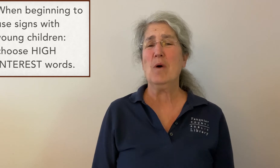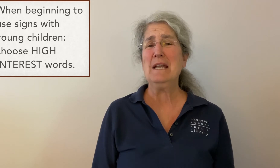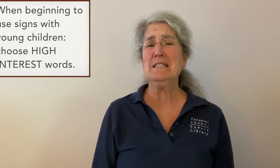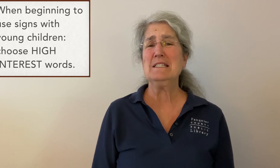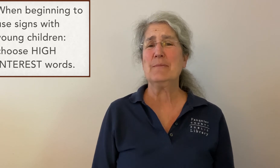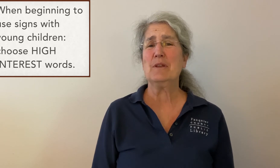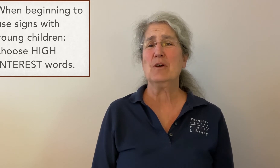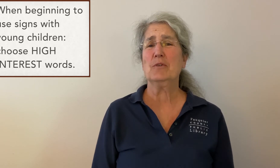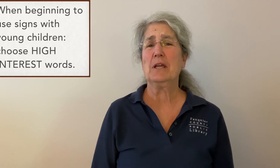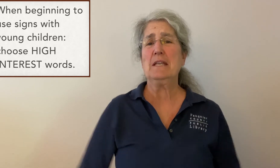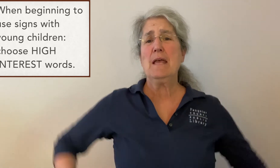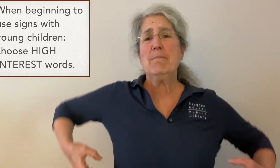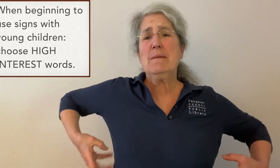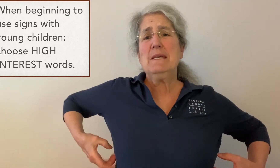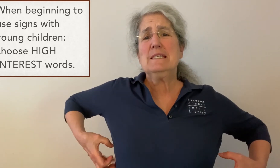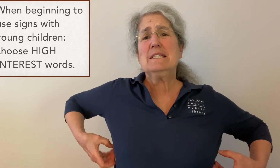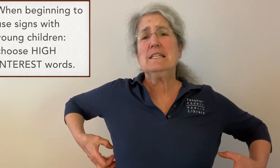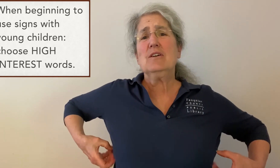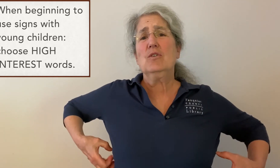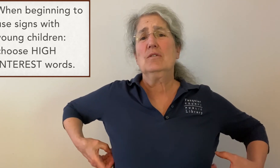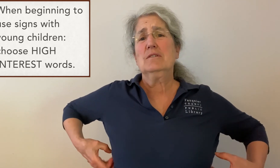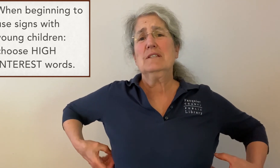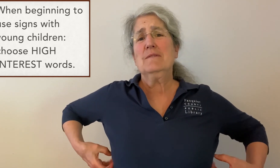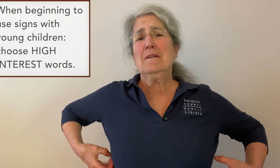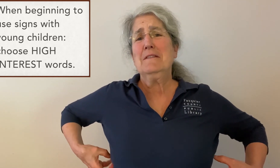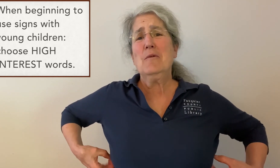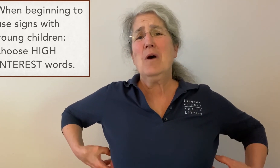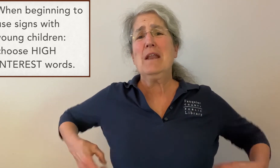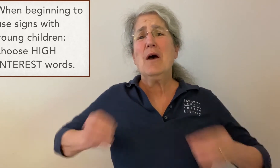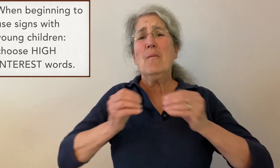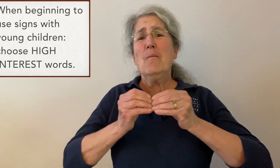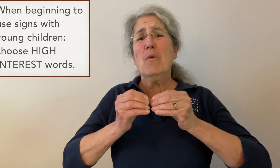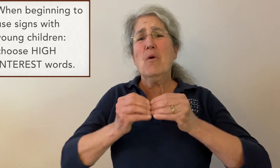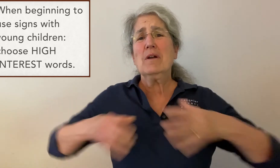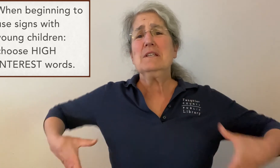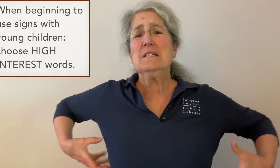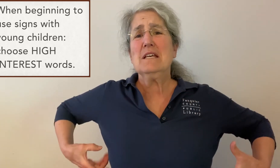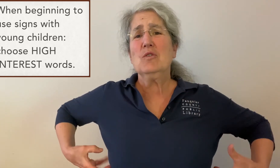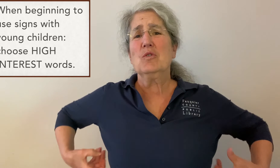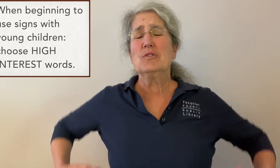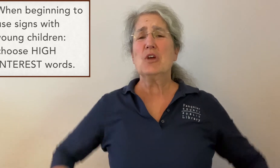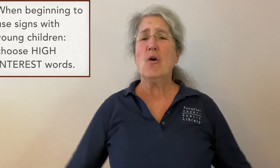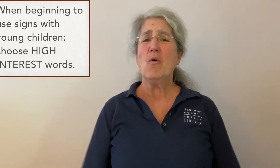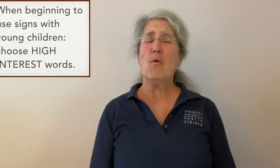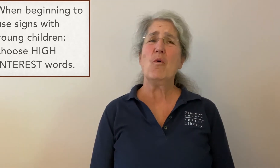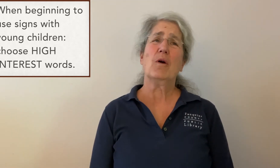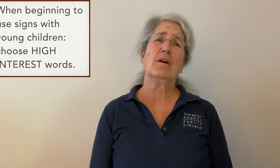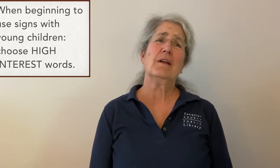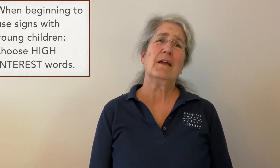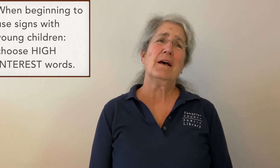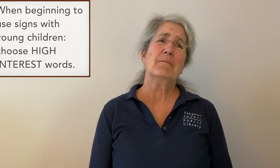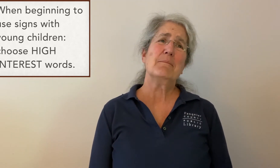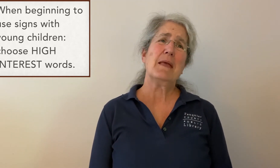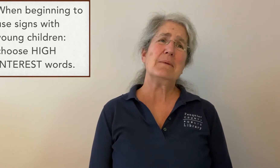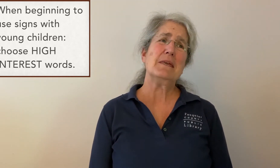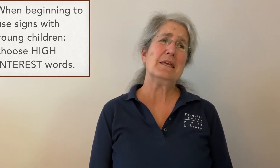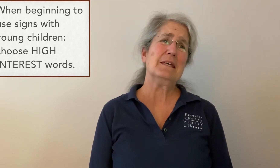wanting something over again, maybe it's tickle. They want more tickles, or maybe